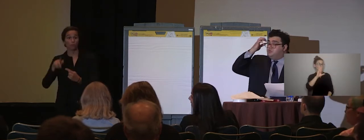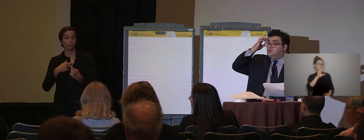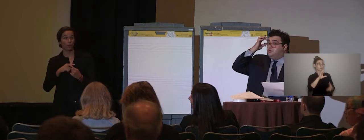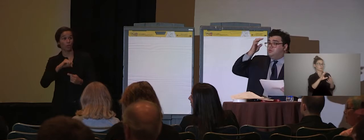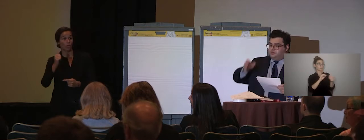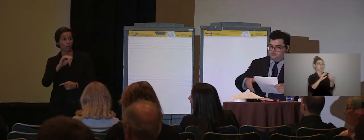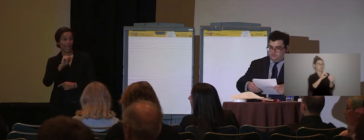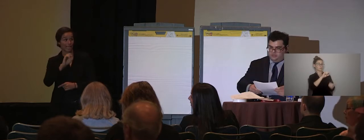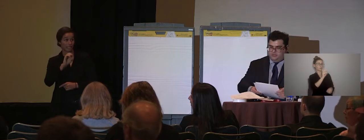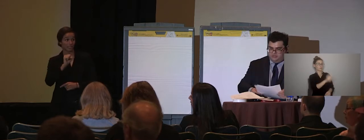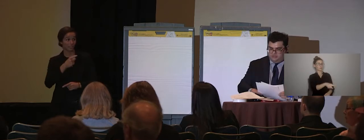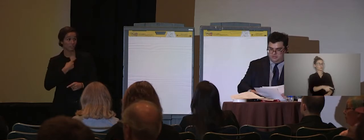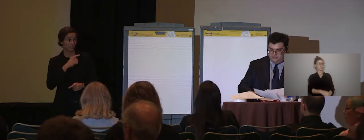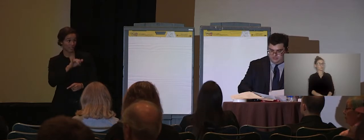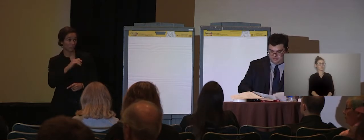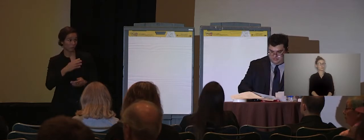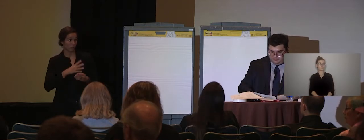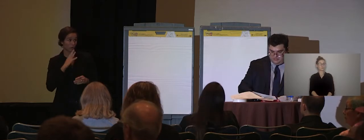more